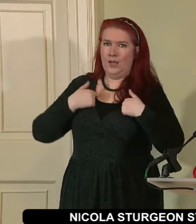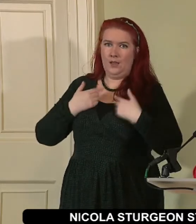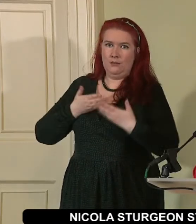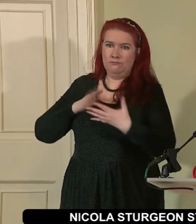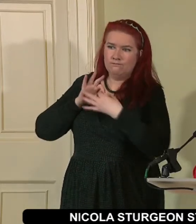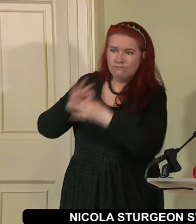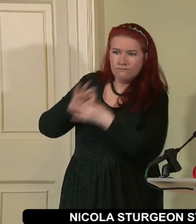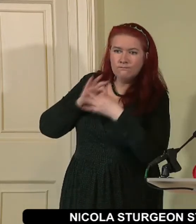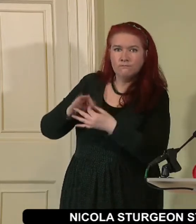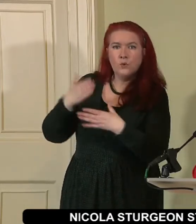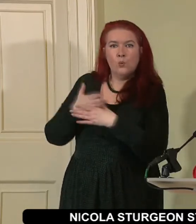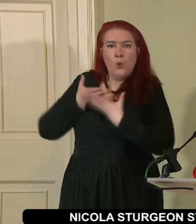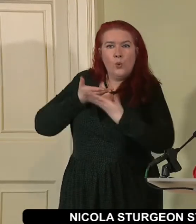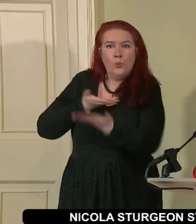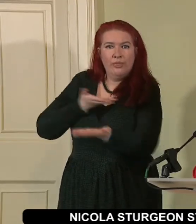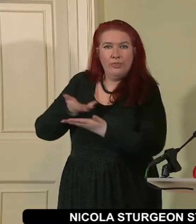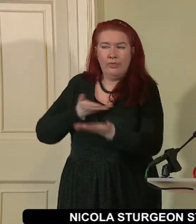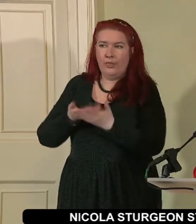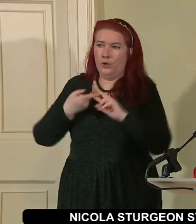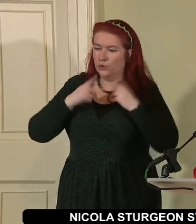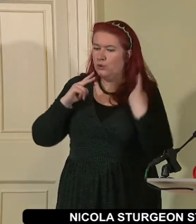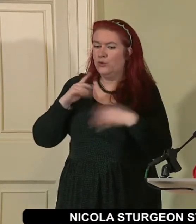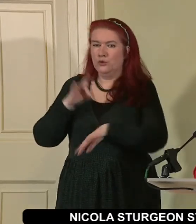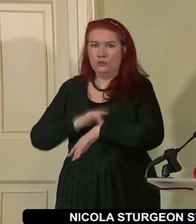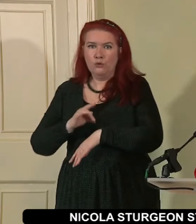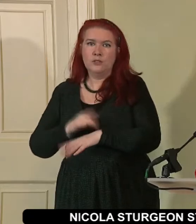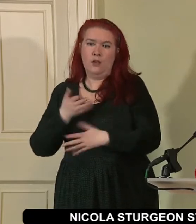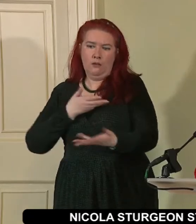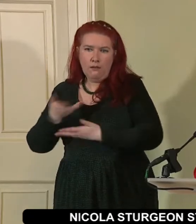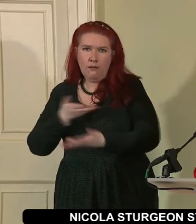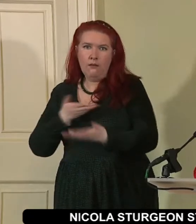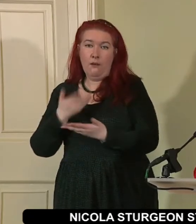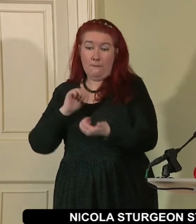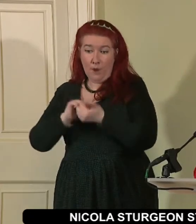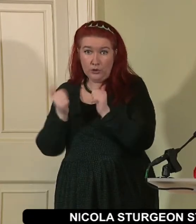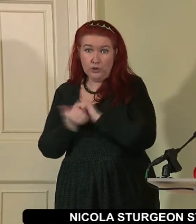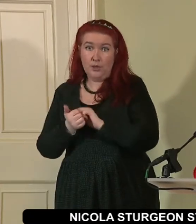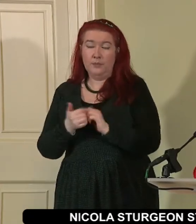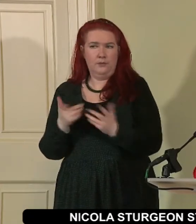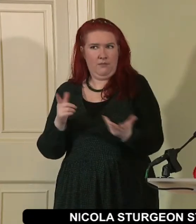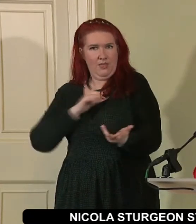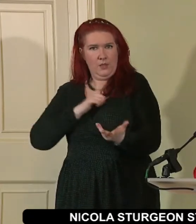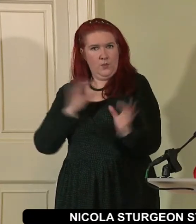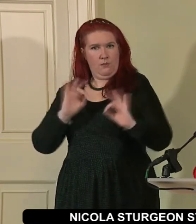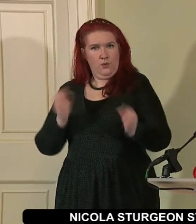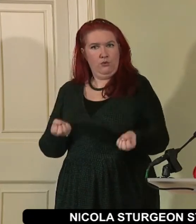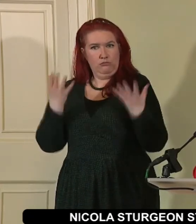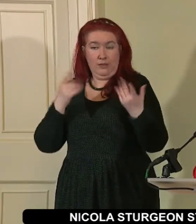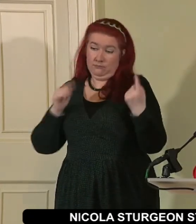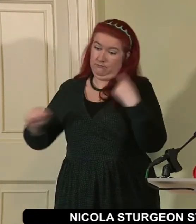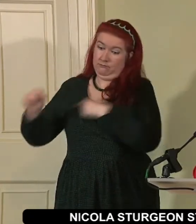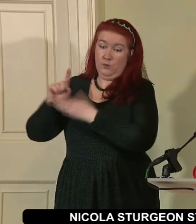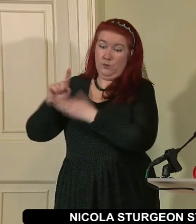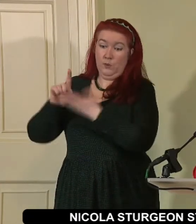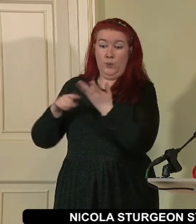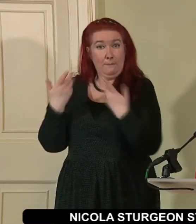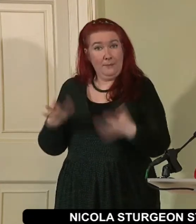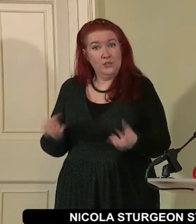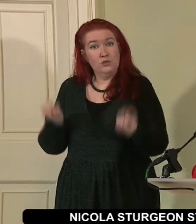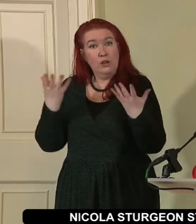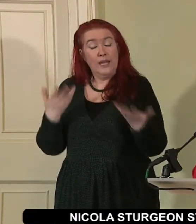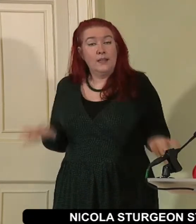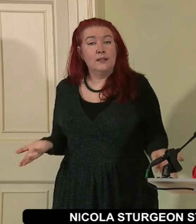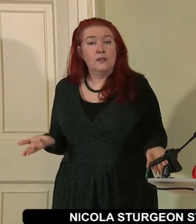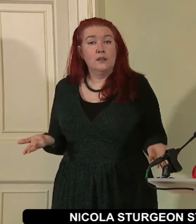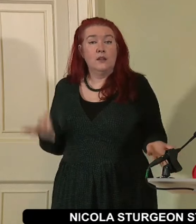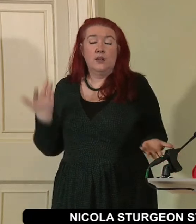working with those in the service together in partnership to tackle these challenges, and that will continue. So